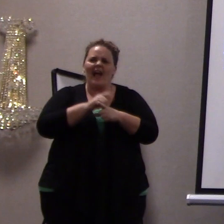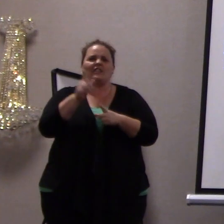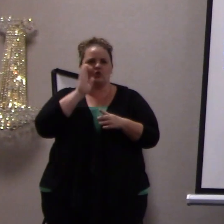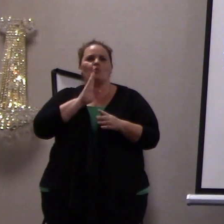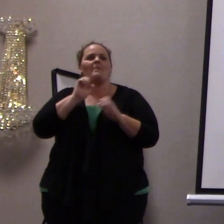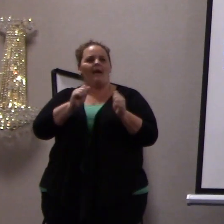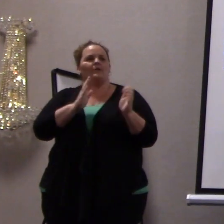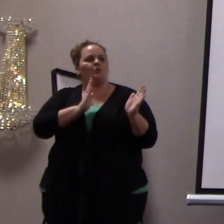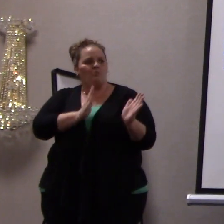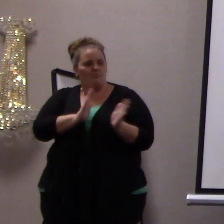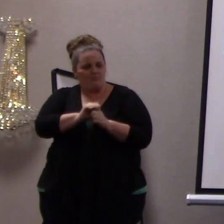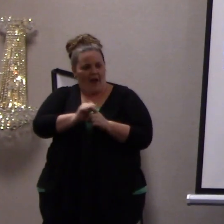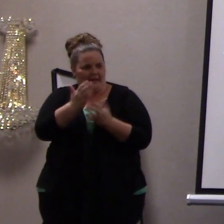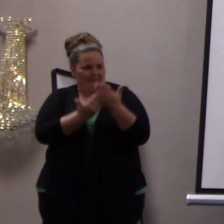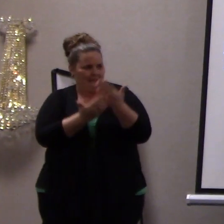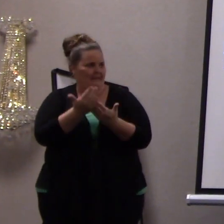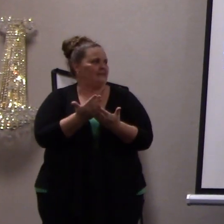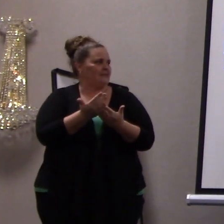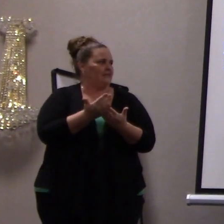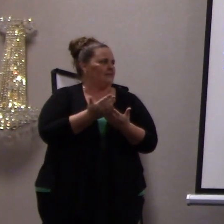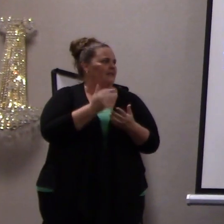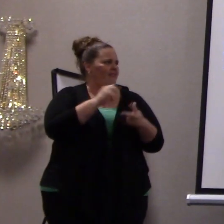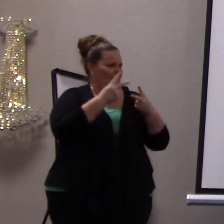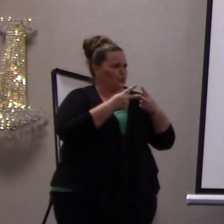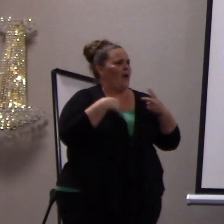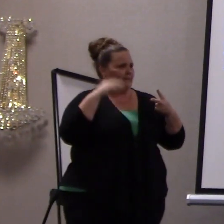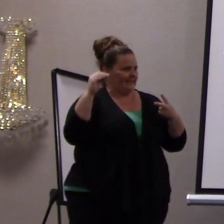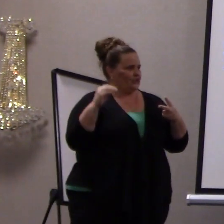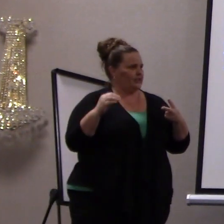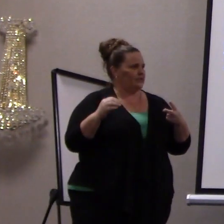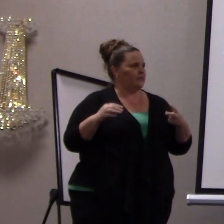get to practice your hands on, okay? Those are the workshops that I'm teaching.